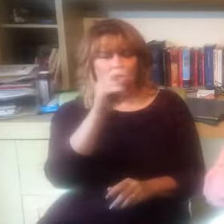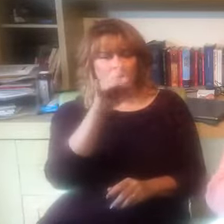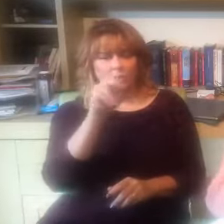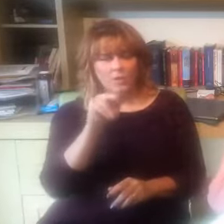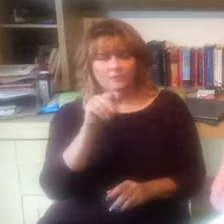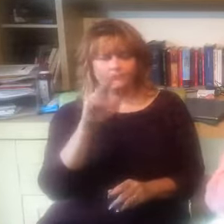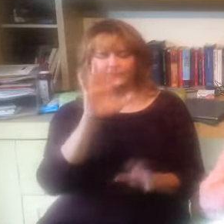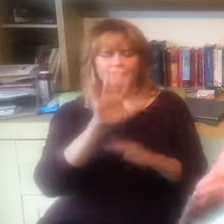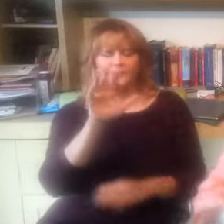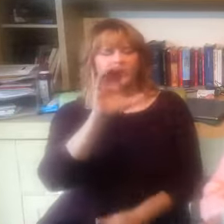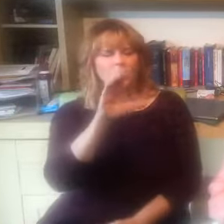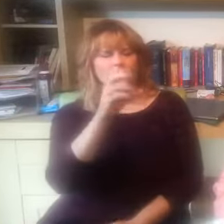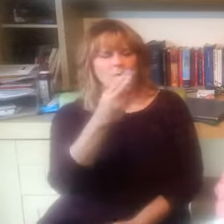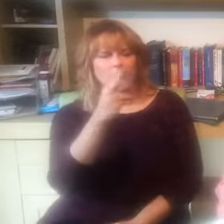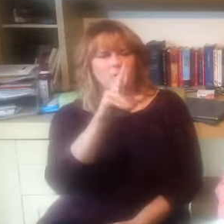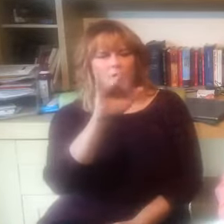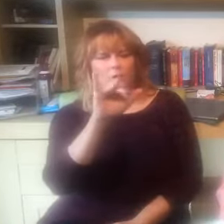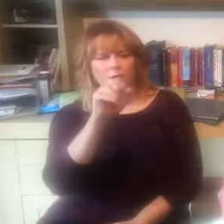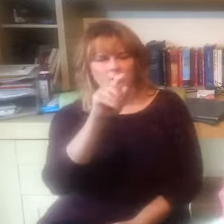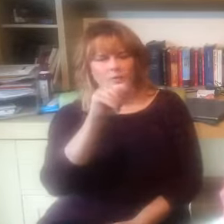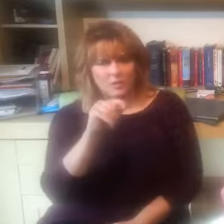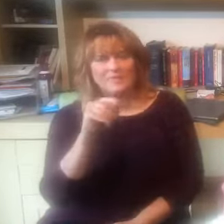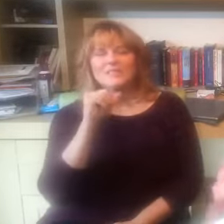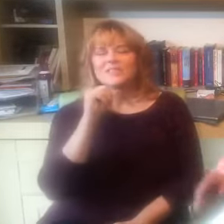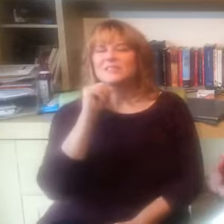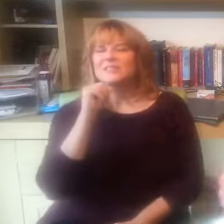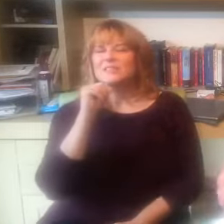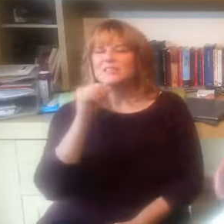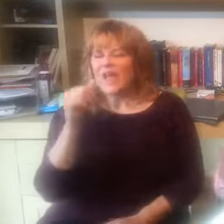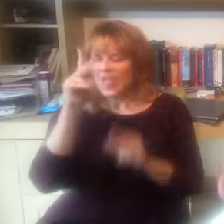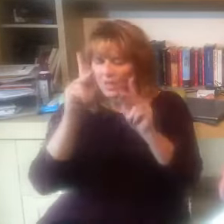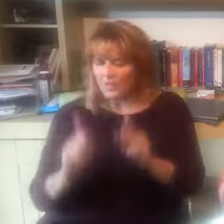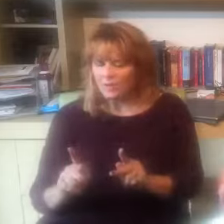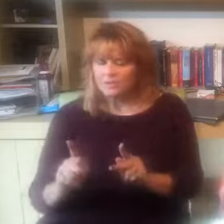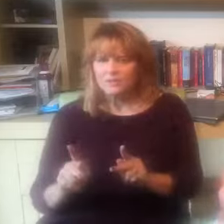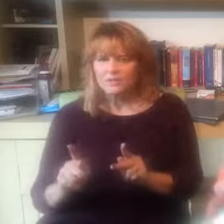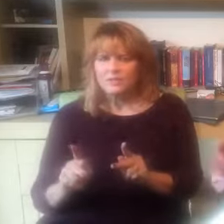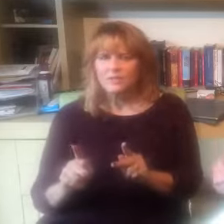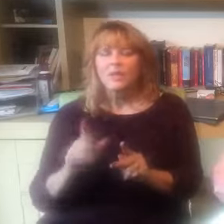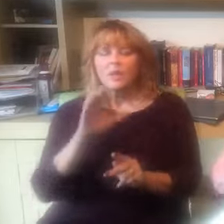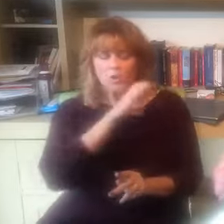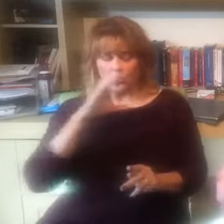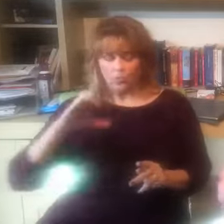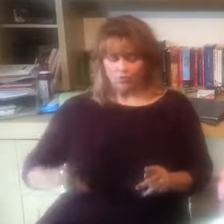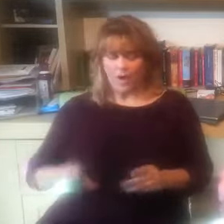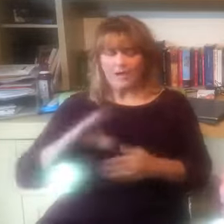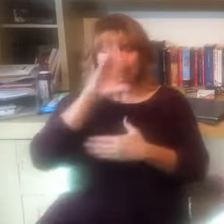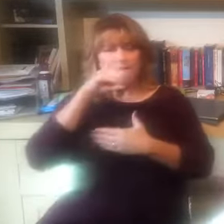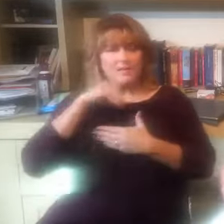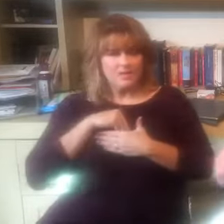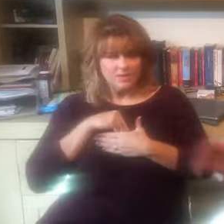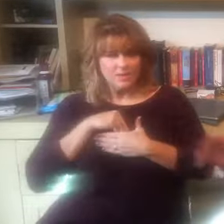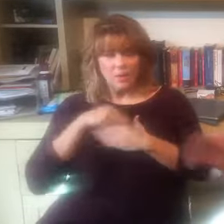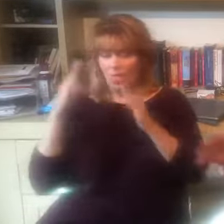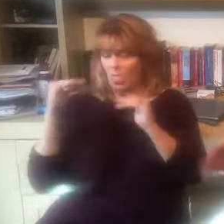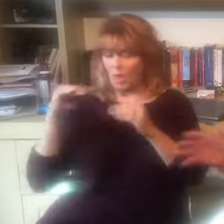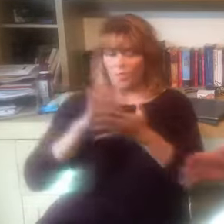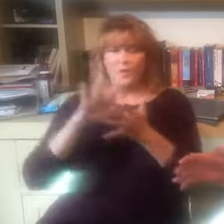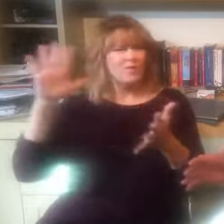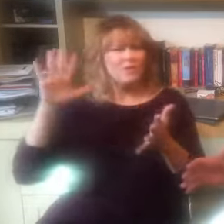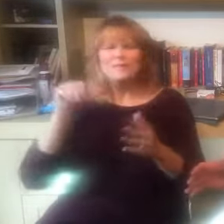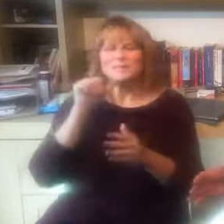It is a principle. It's not a person. When Paul says Christ in you, the hope of glory, he isn't